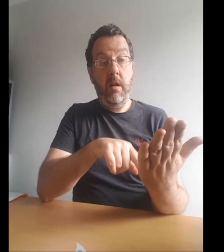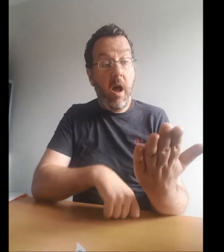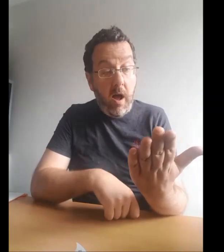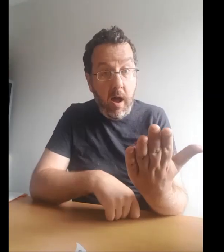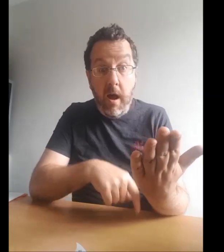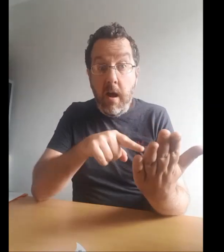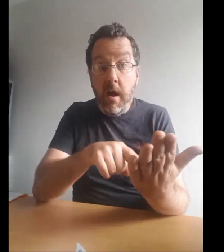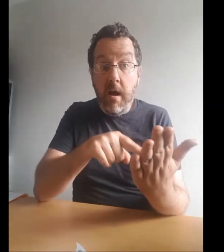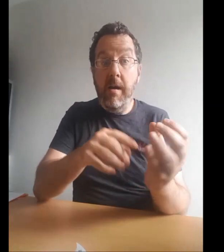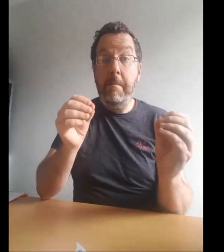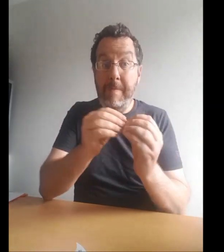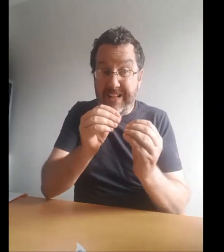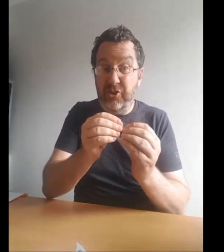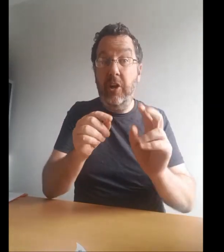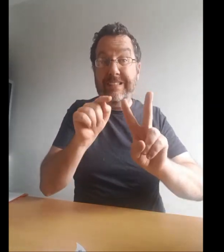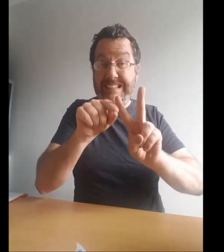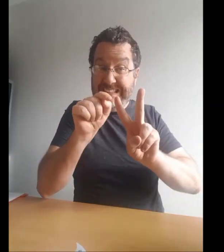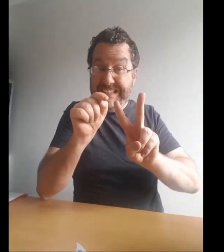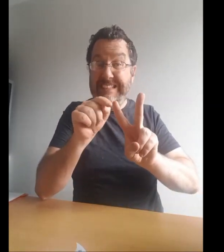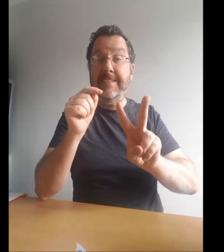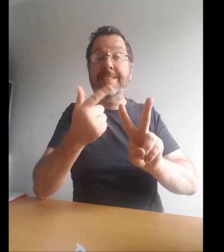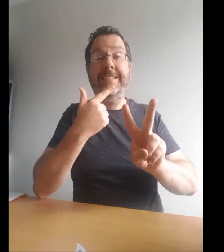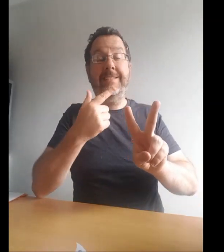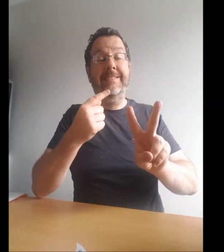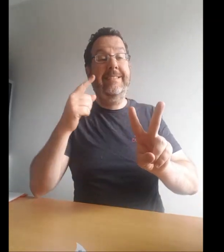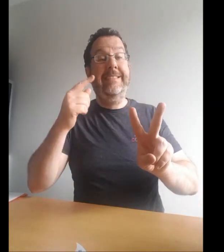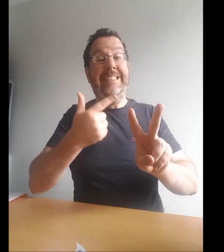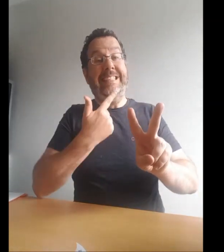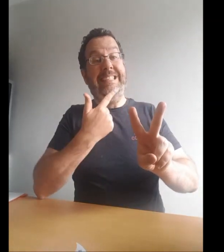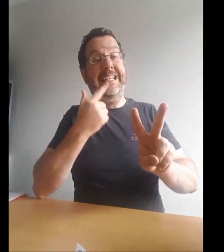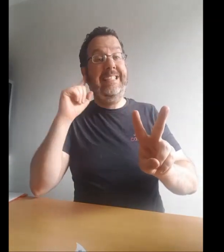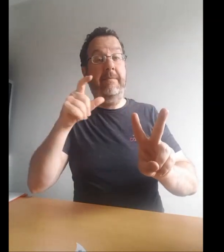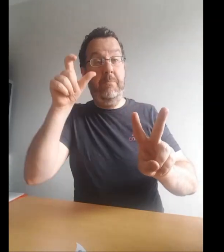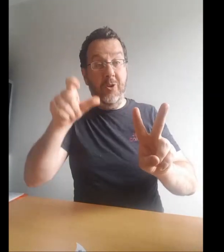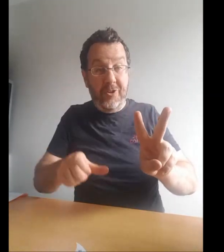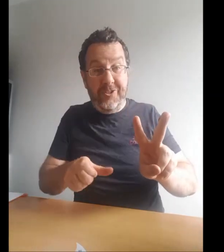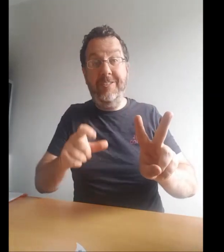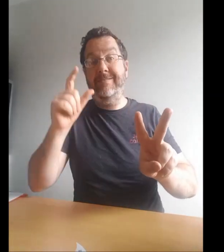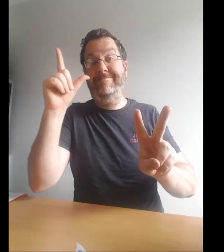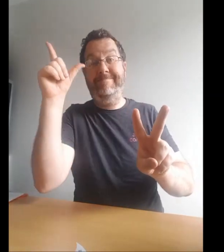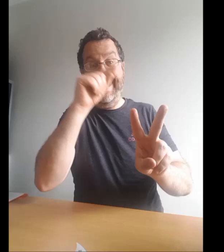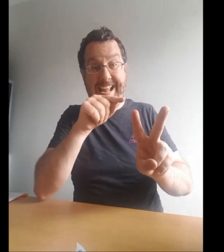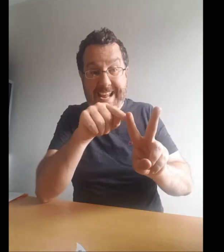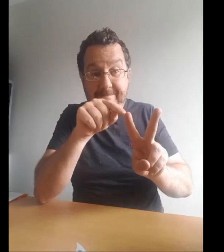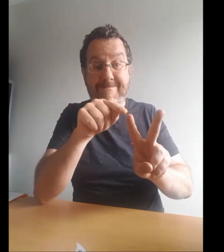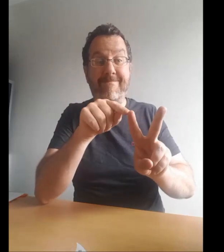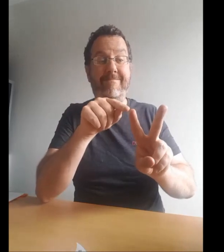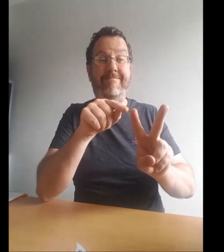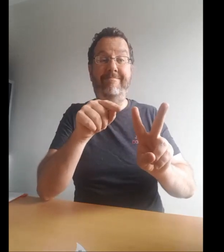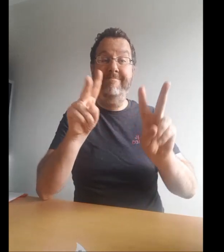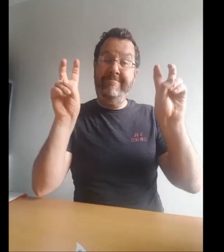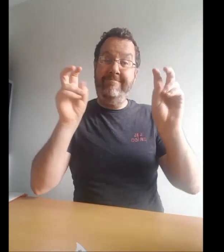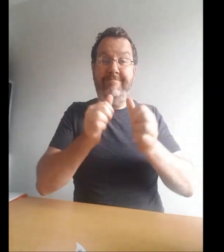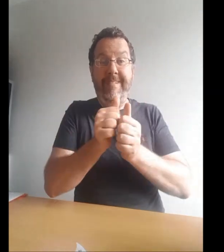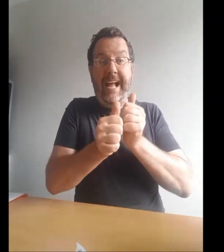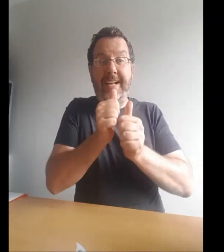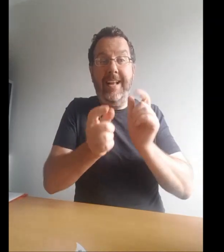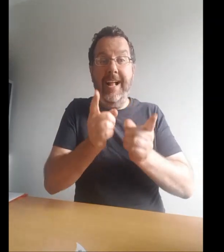specifically mentions this second deaf person, the deaf person's name, the fact that they were acting as an interpreter.